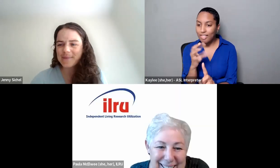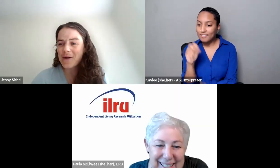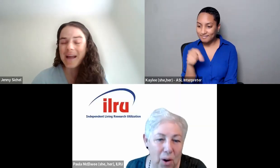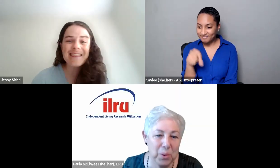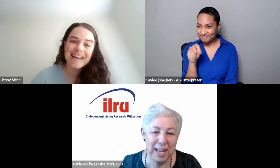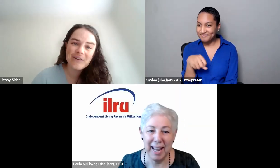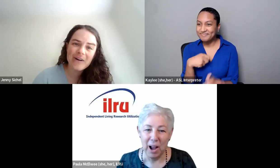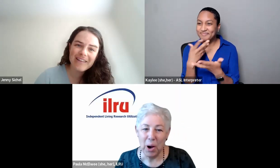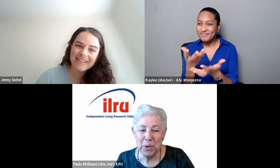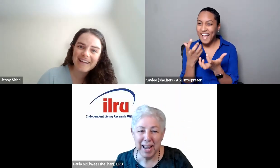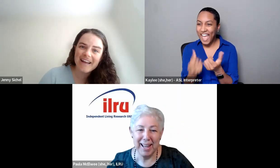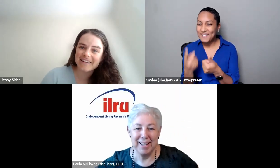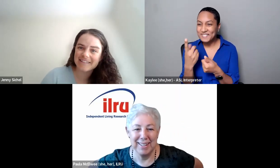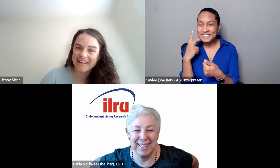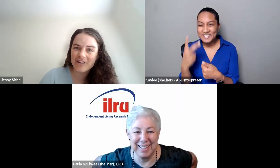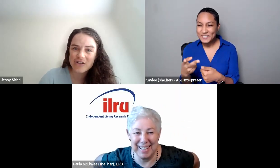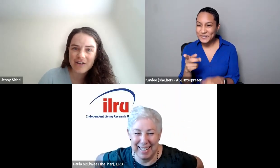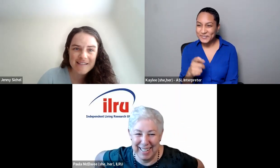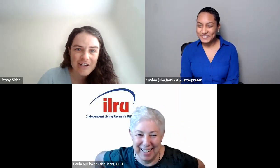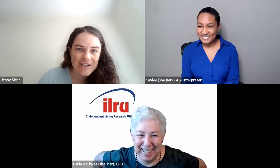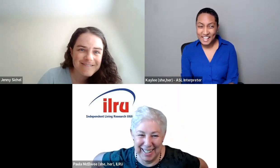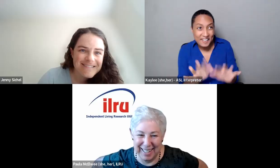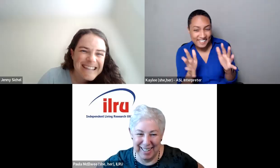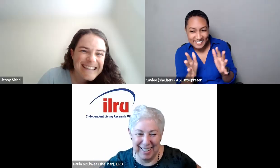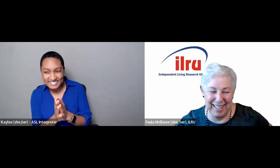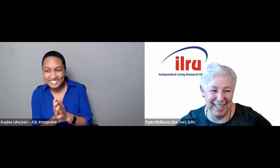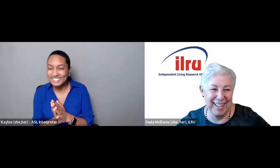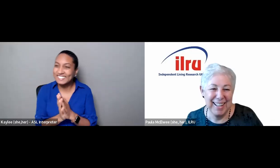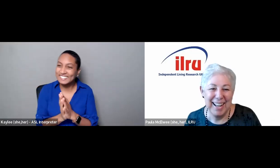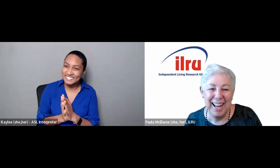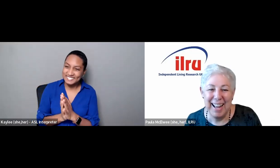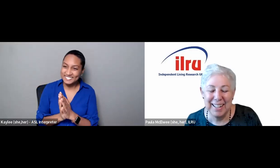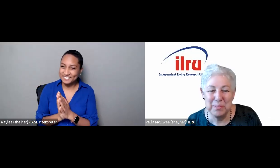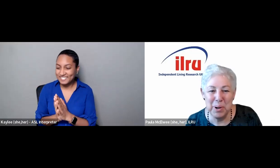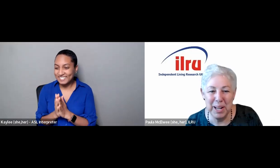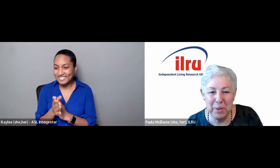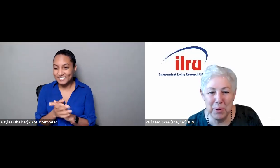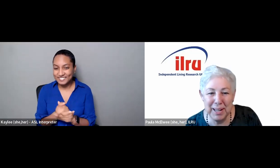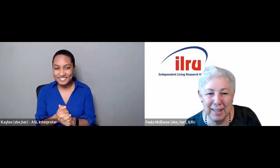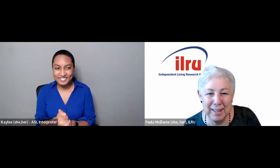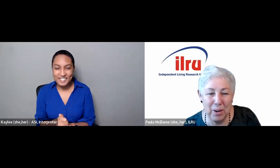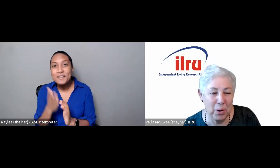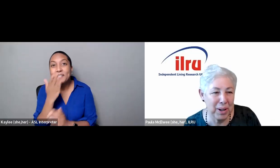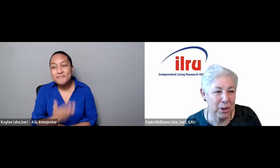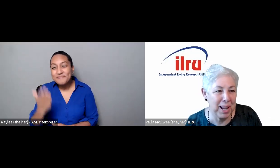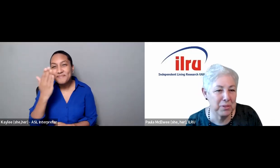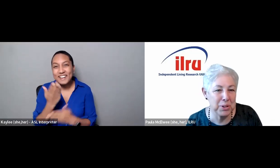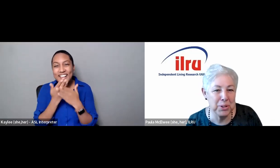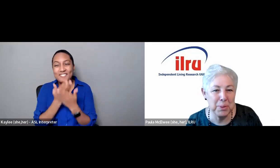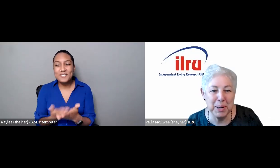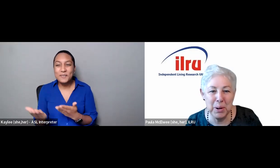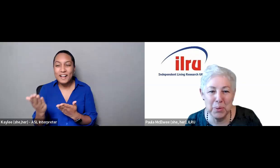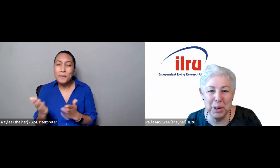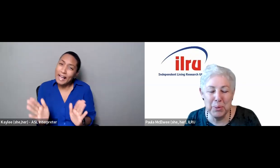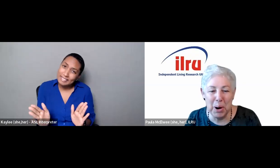you. Okay, thank you all. Oh, yay. Here's our next session. Good morning, everyone, and or good